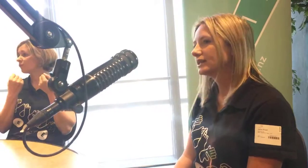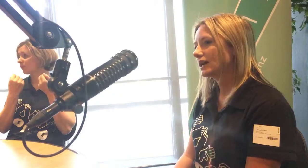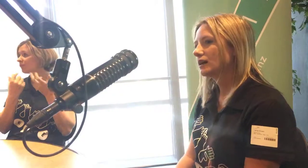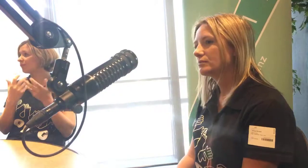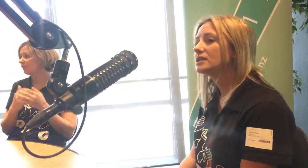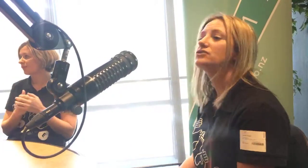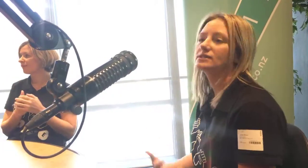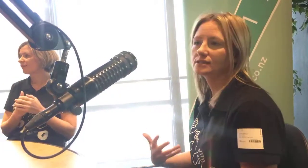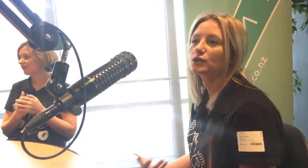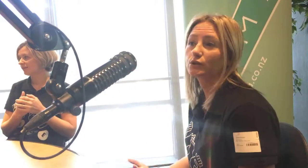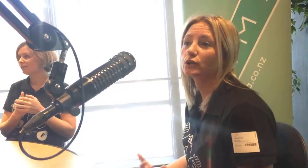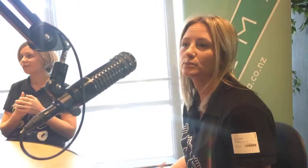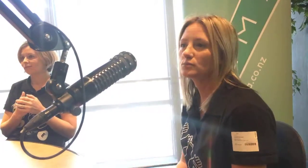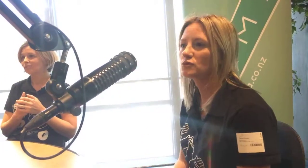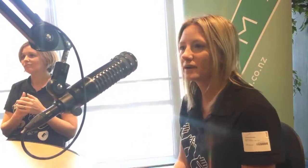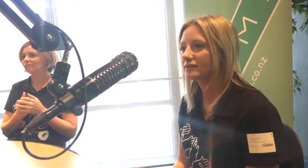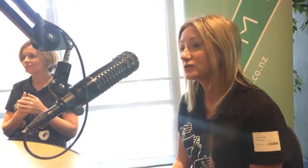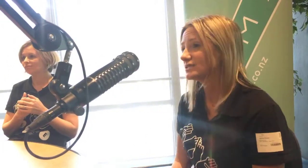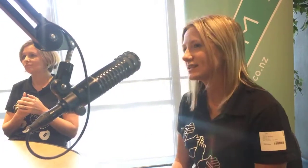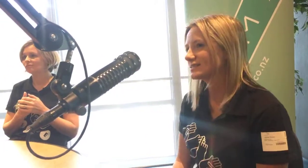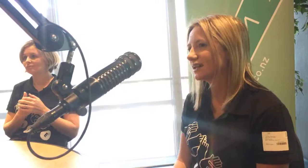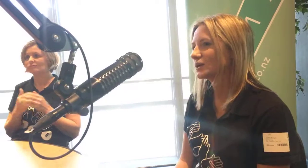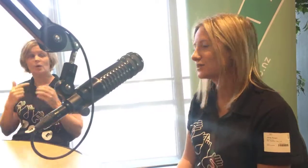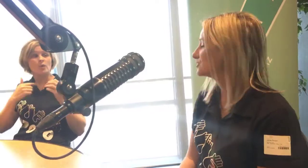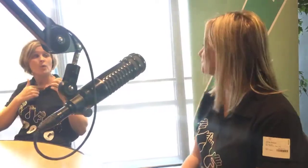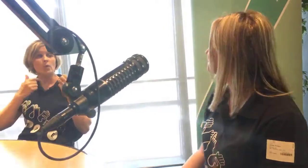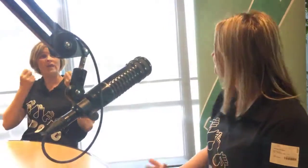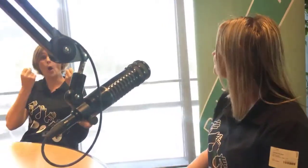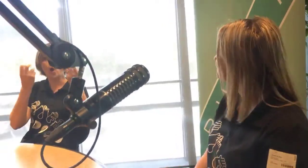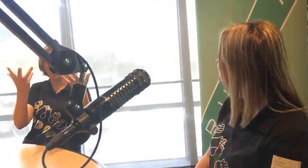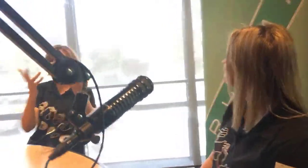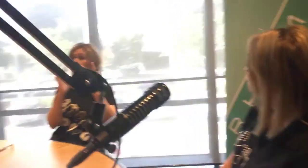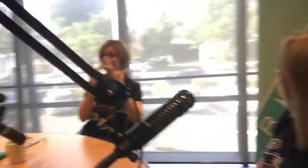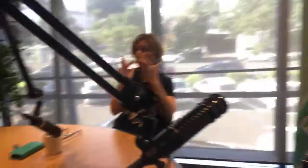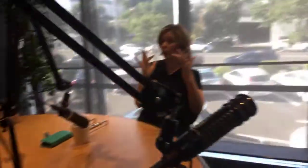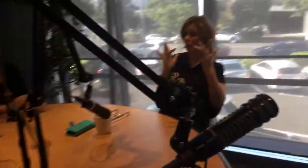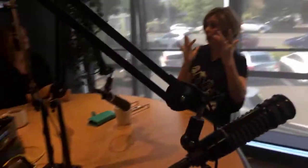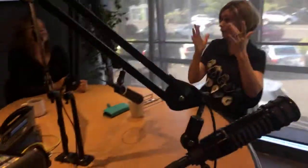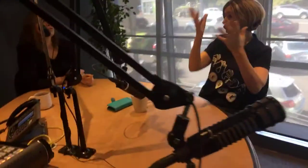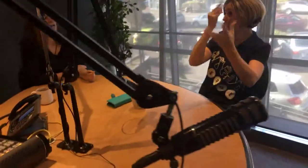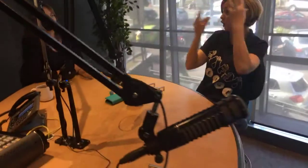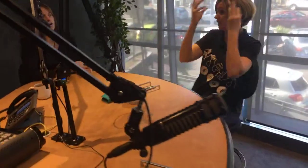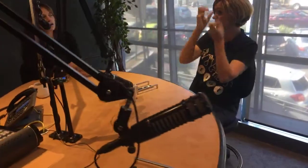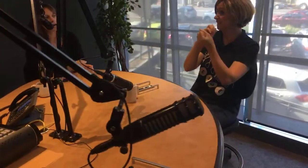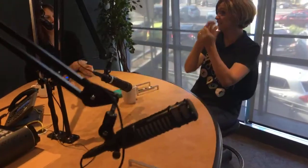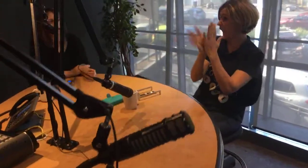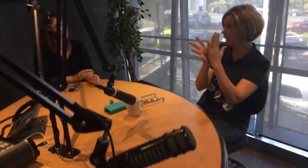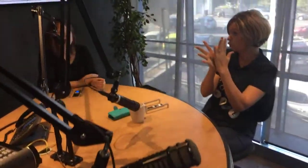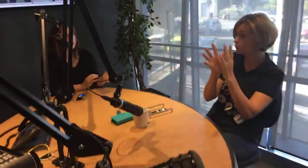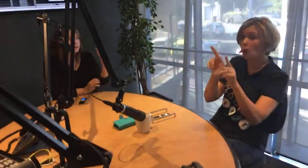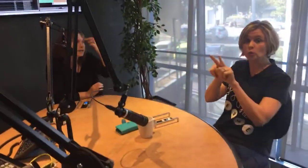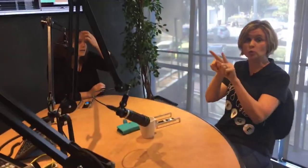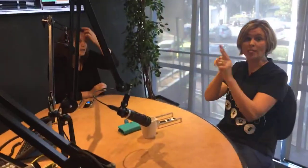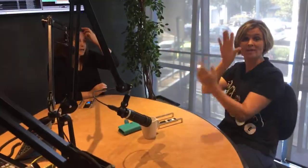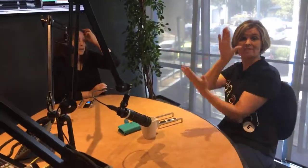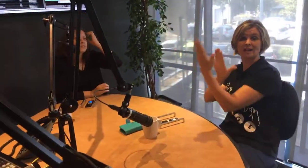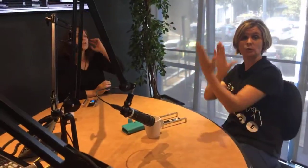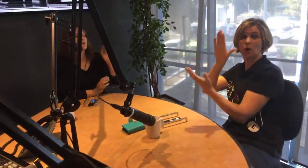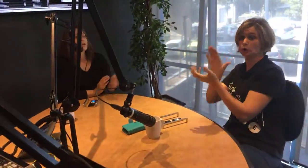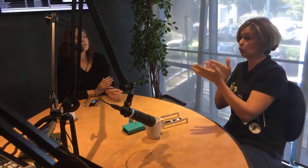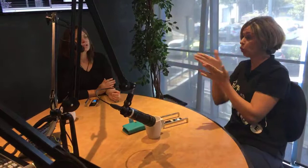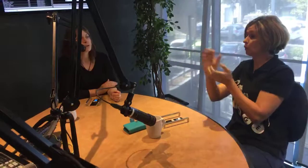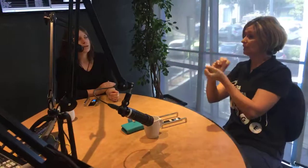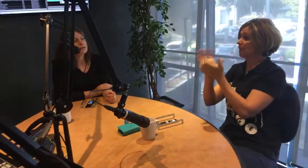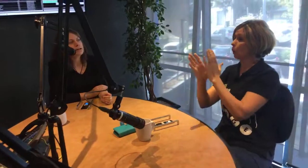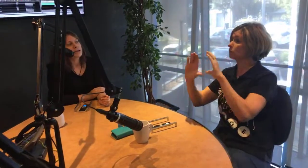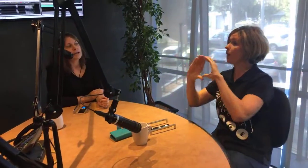people are really interested to learn a little bit more about New Zealand Sign Language. Also, just in addition to that, we do offer online learning of